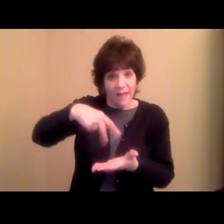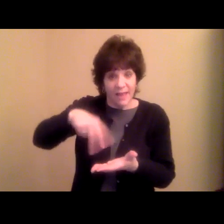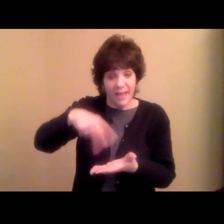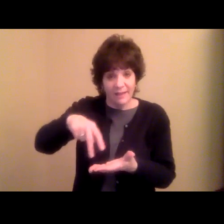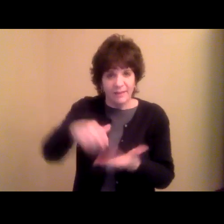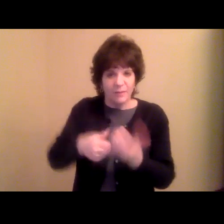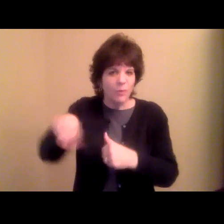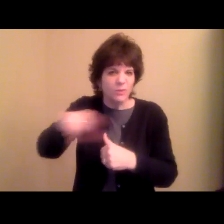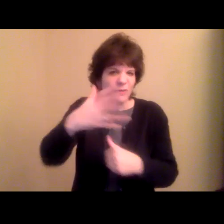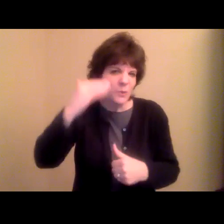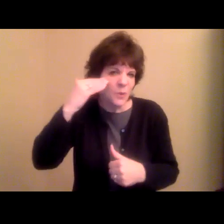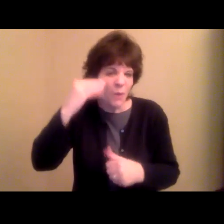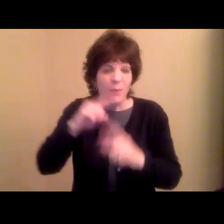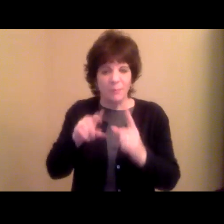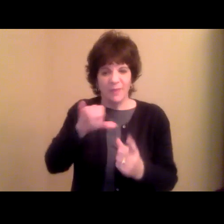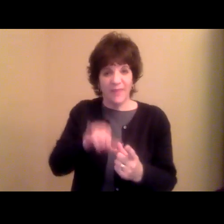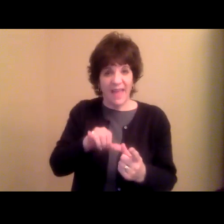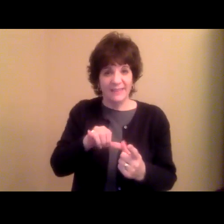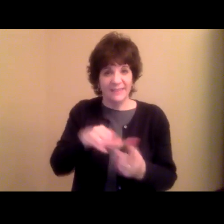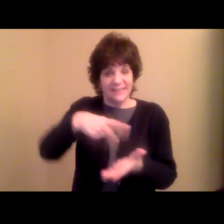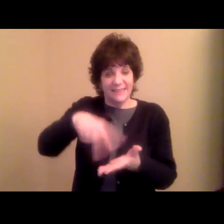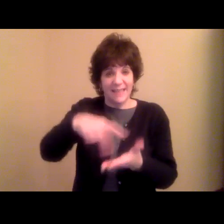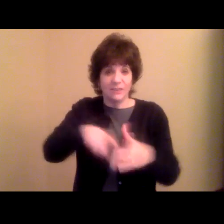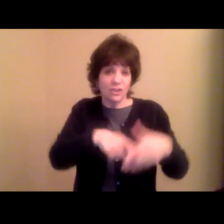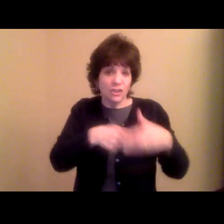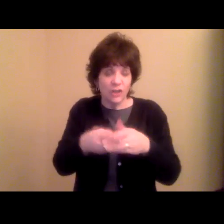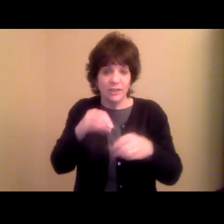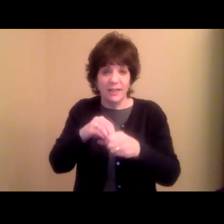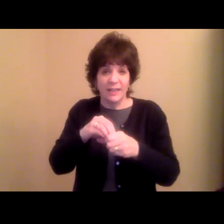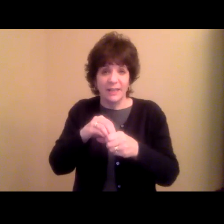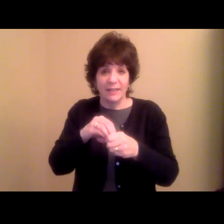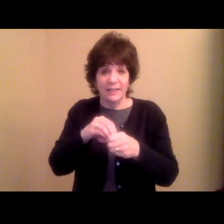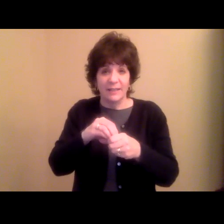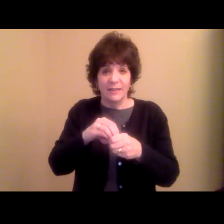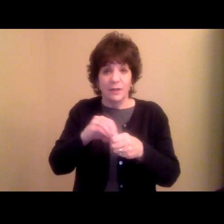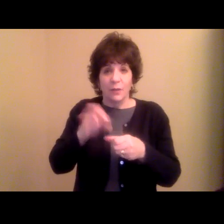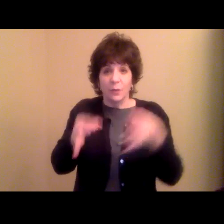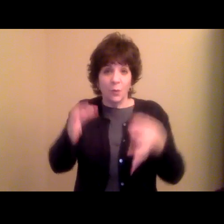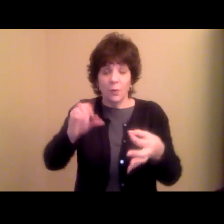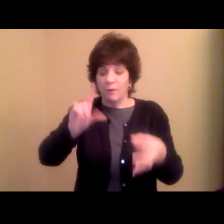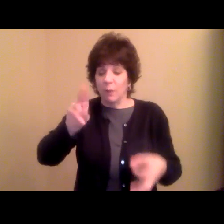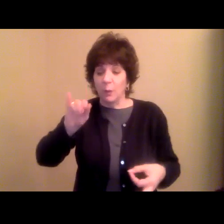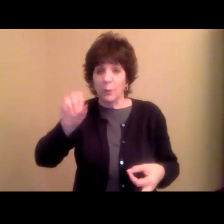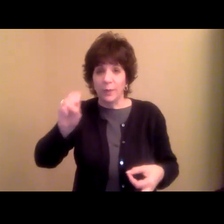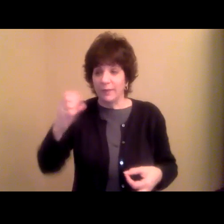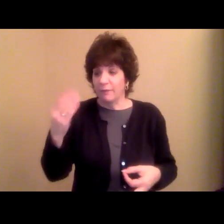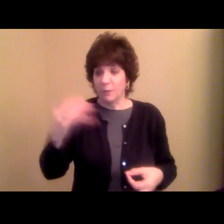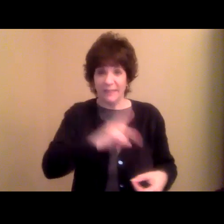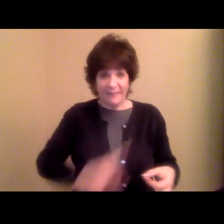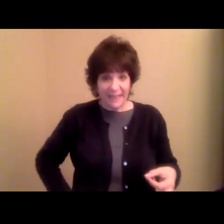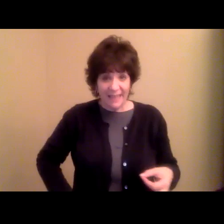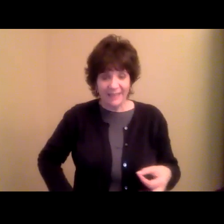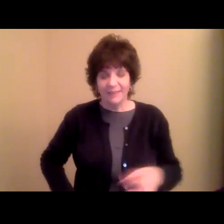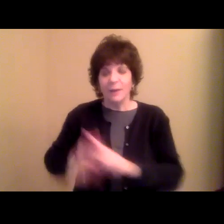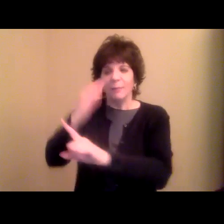most of you probably know, but ballet was started in the court of Louis XIV. And it's because of